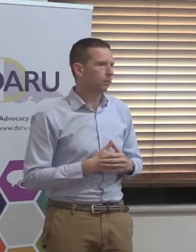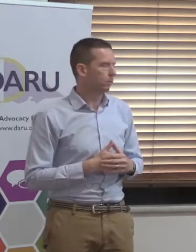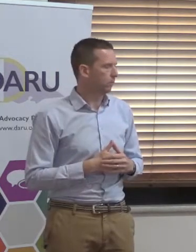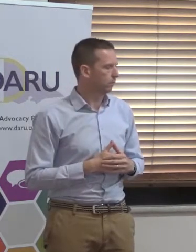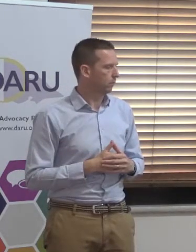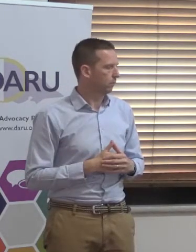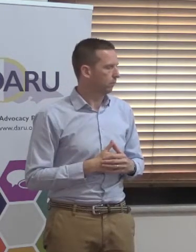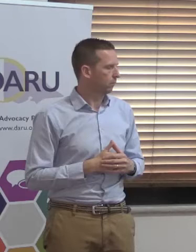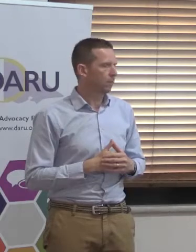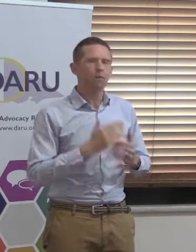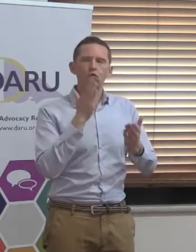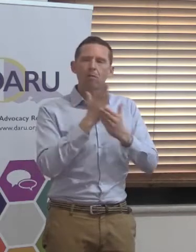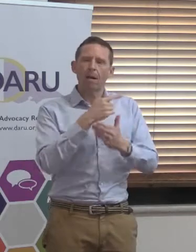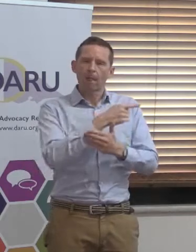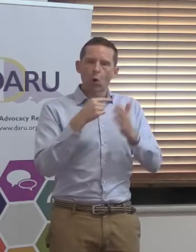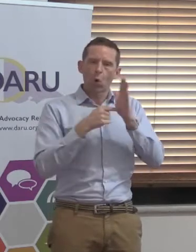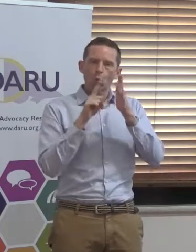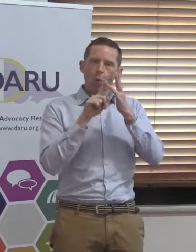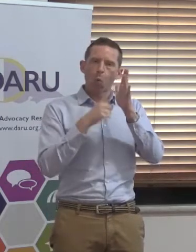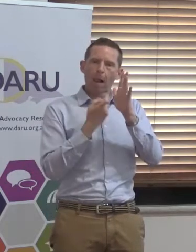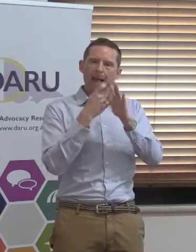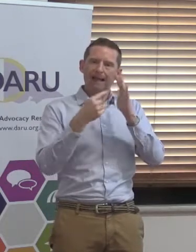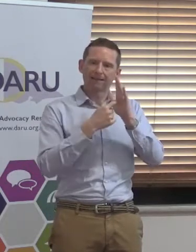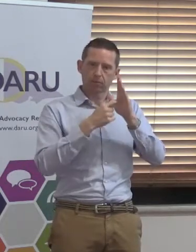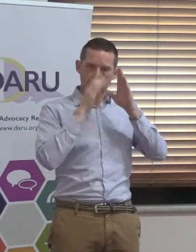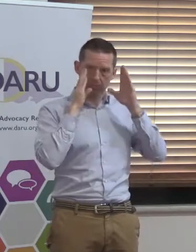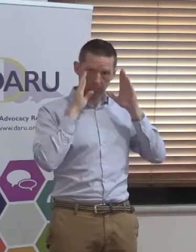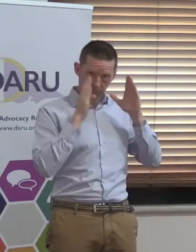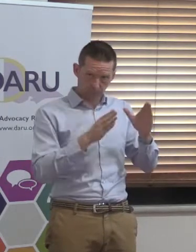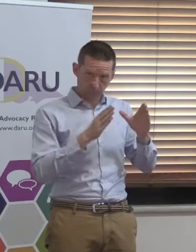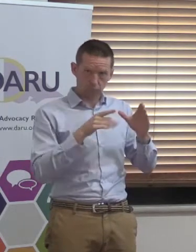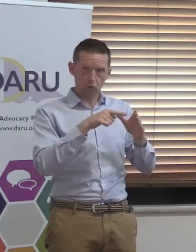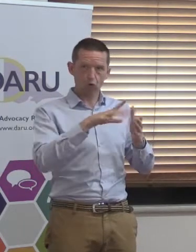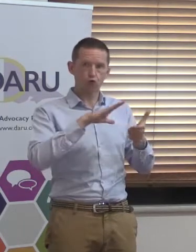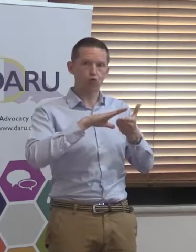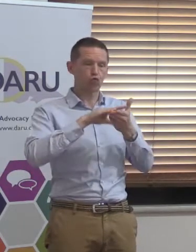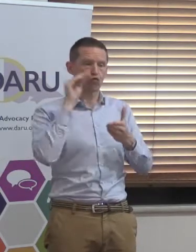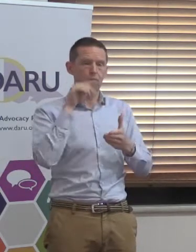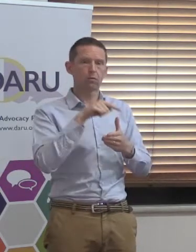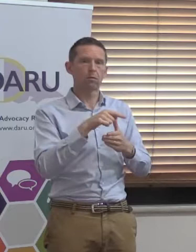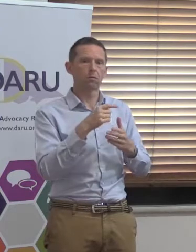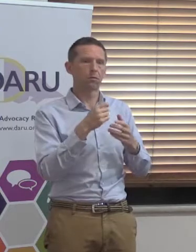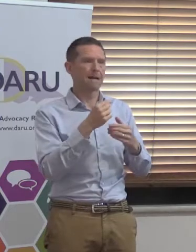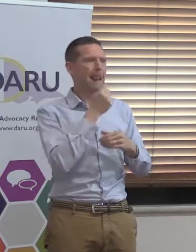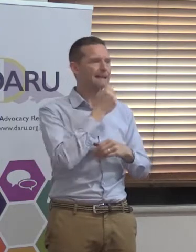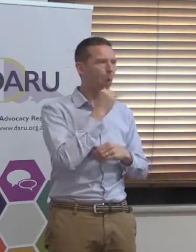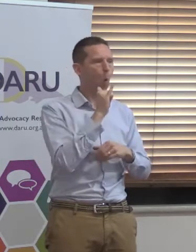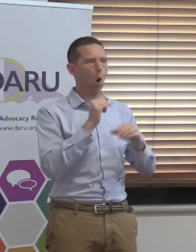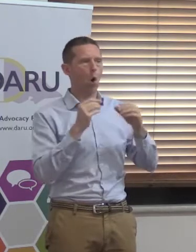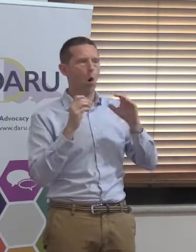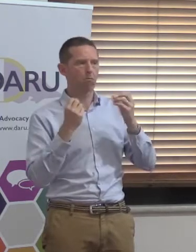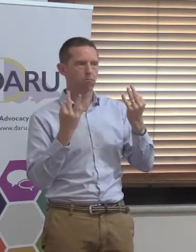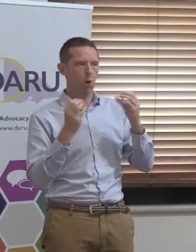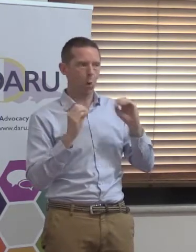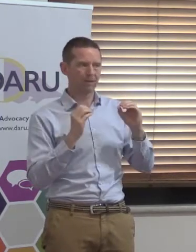So the focus of the toolkit is obviously students with little or no speech, so students who